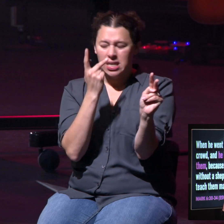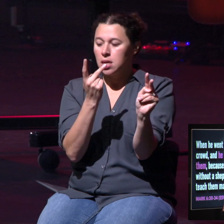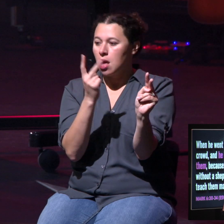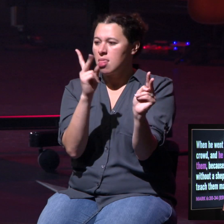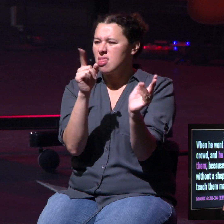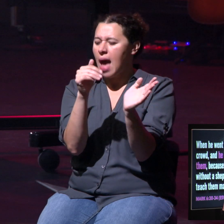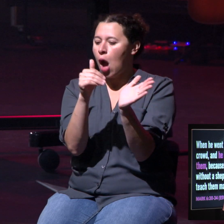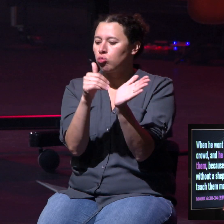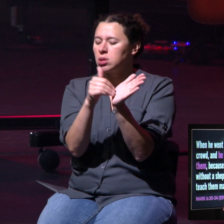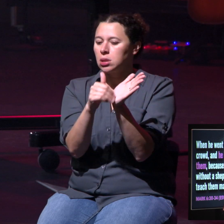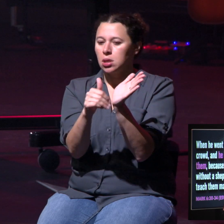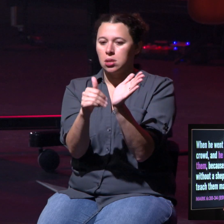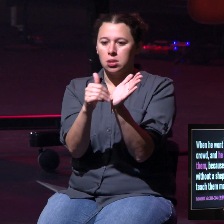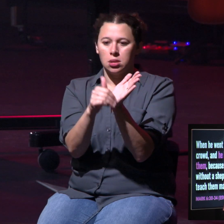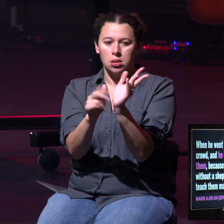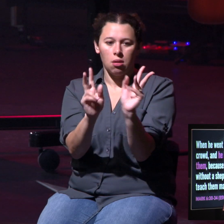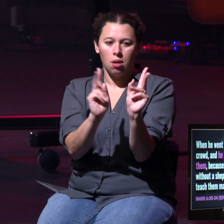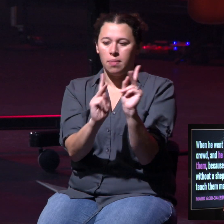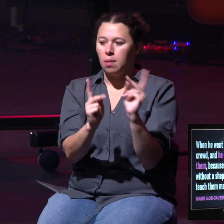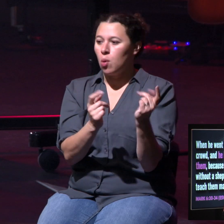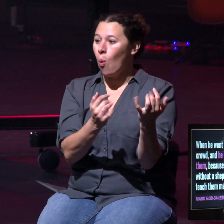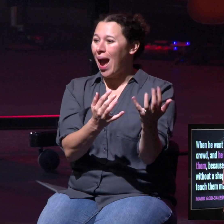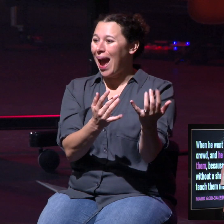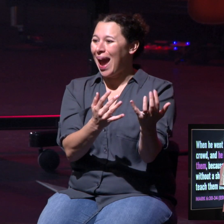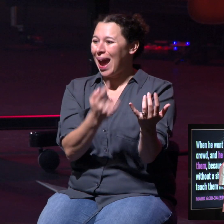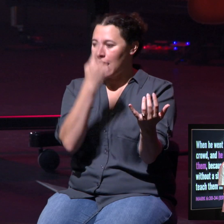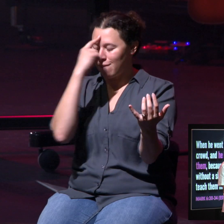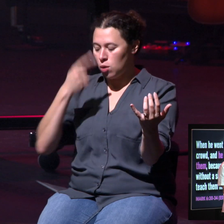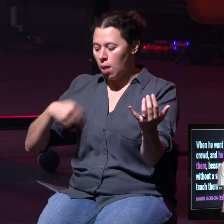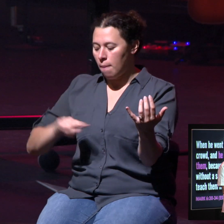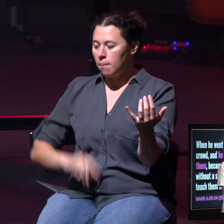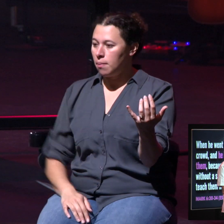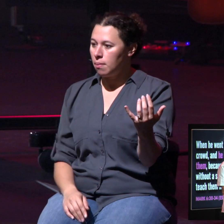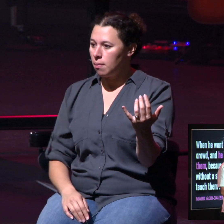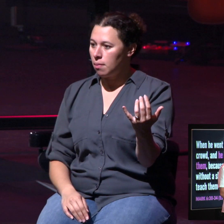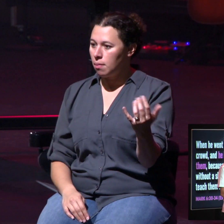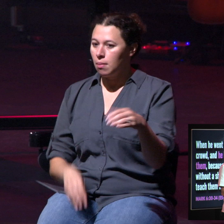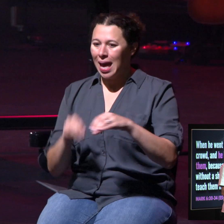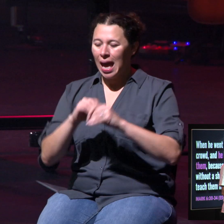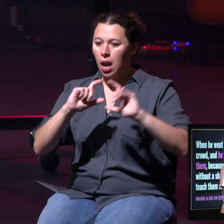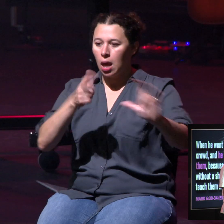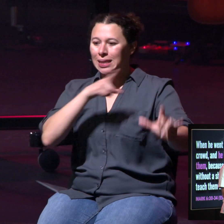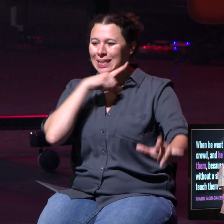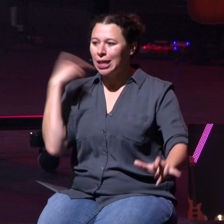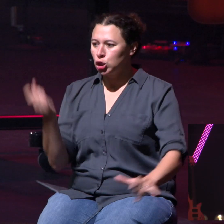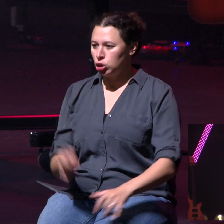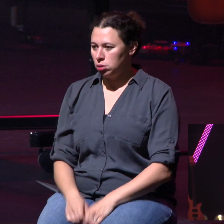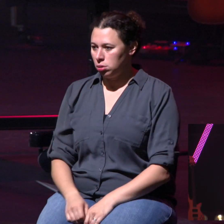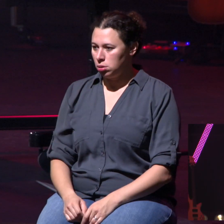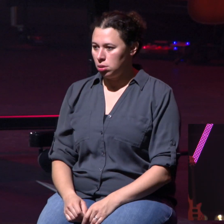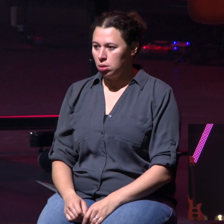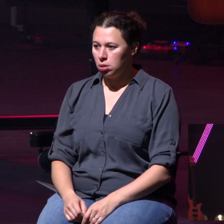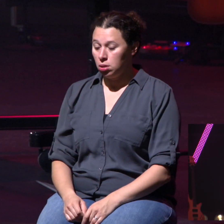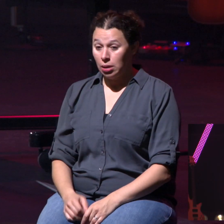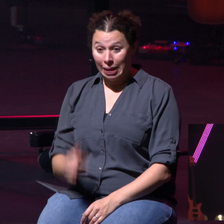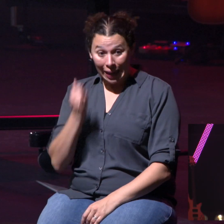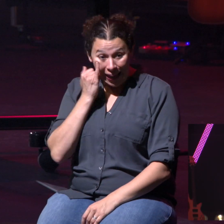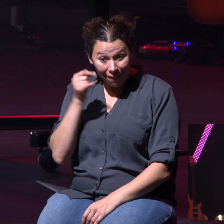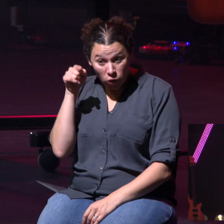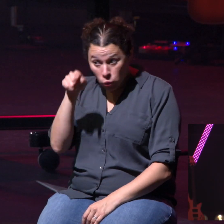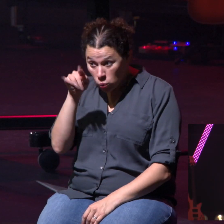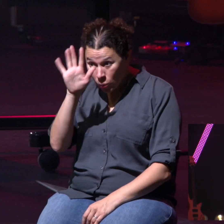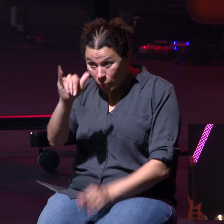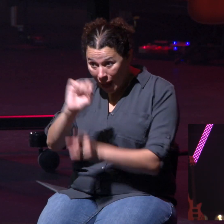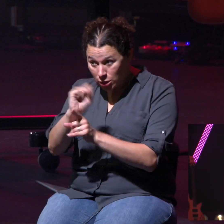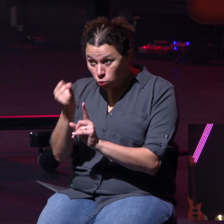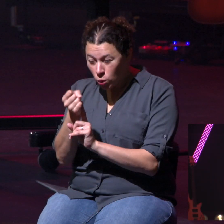people waiting on them in this desert area. Now, if that's you, what are you thinking? What's going through your mind in